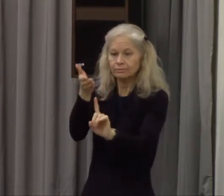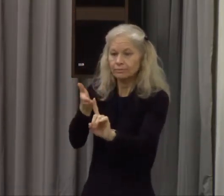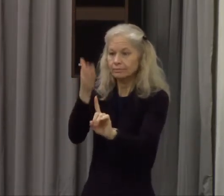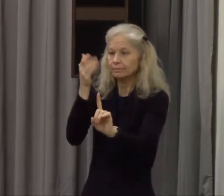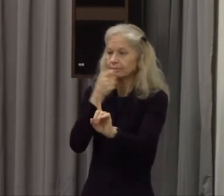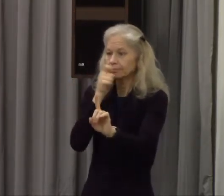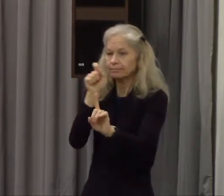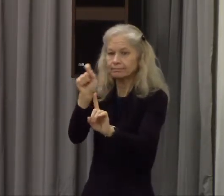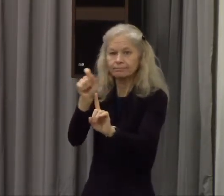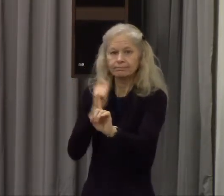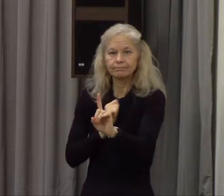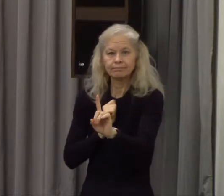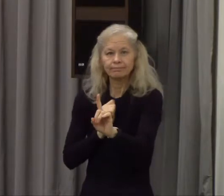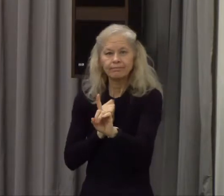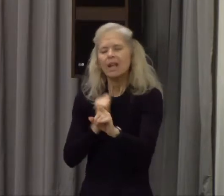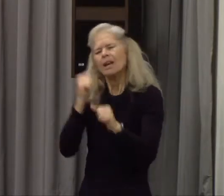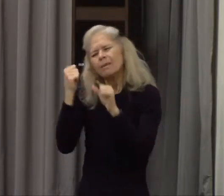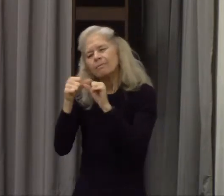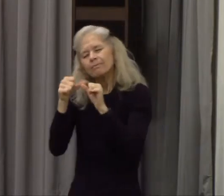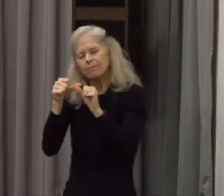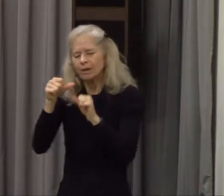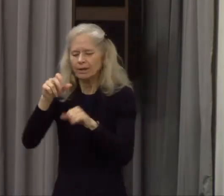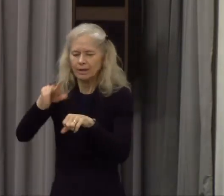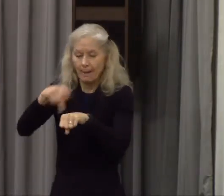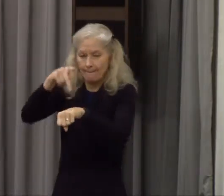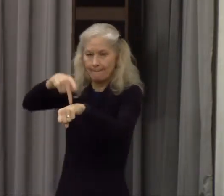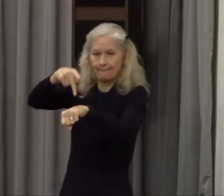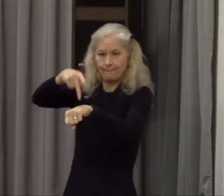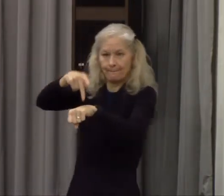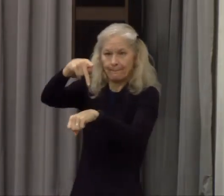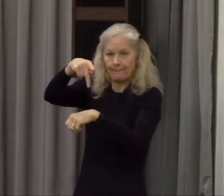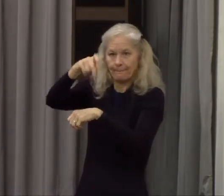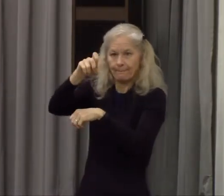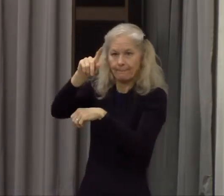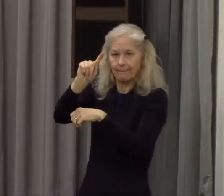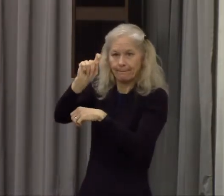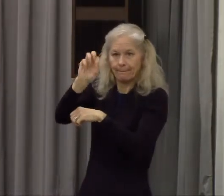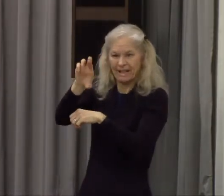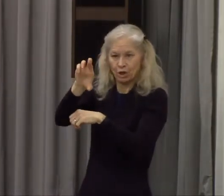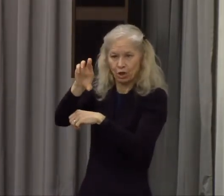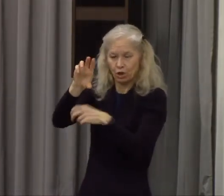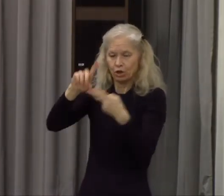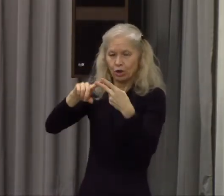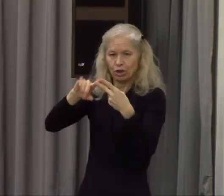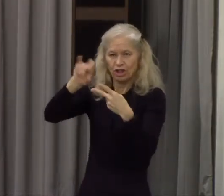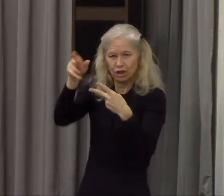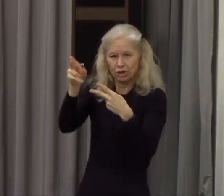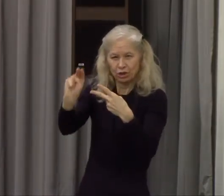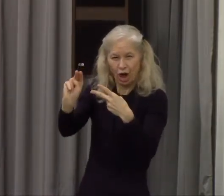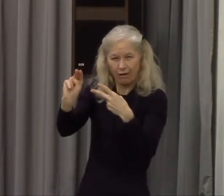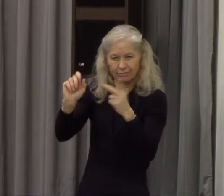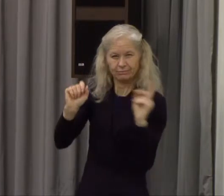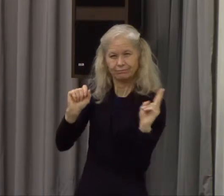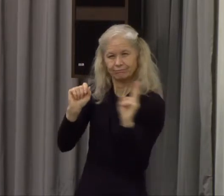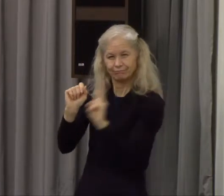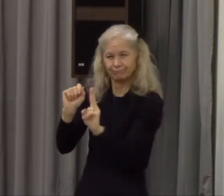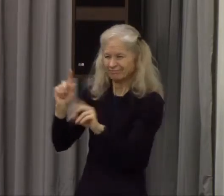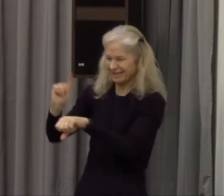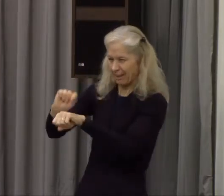lame man in the temple, Peter and John, as they went up there, by whose authority have you done this?